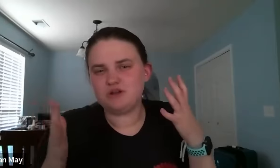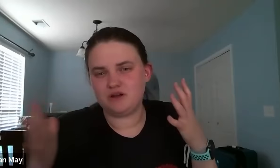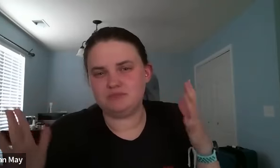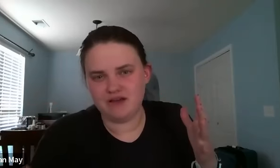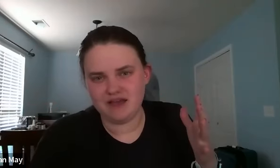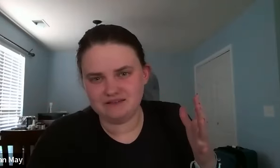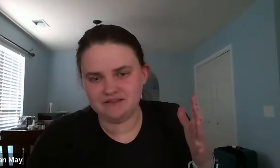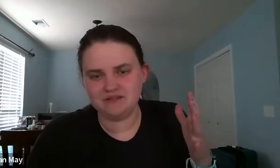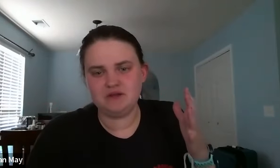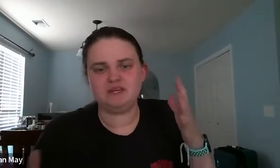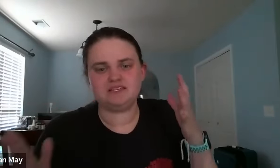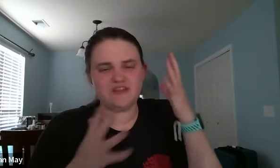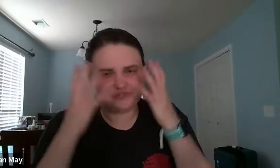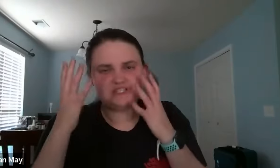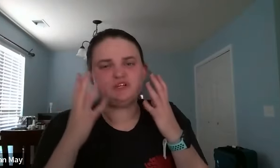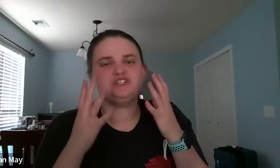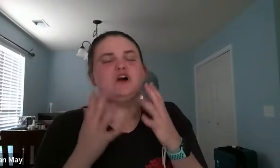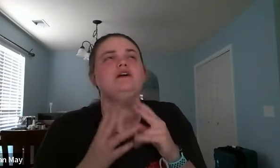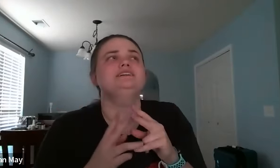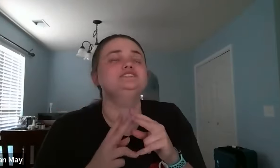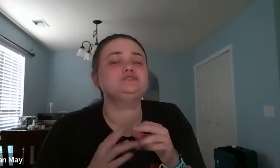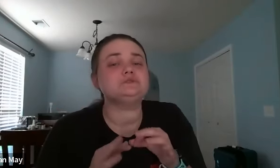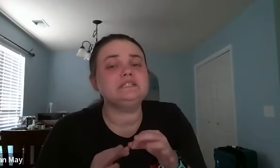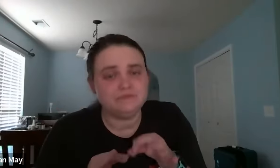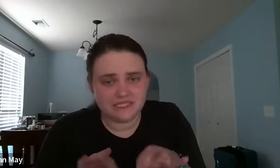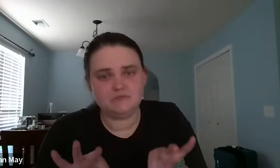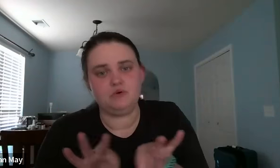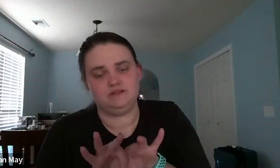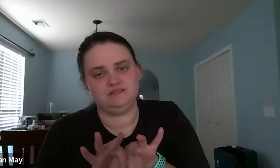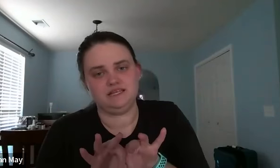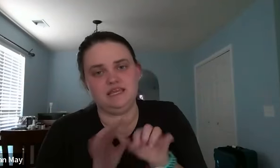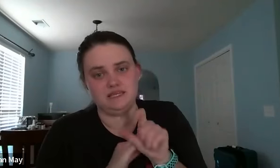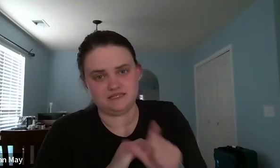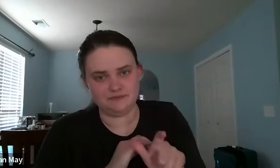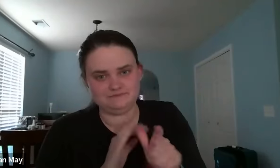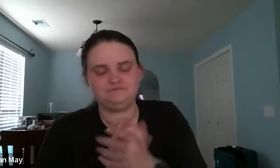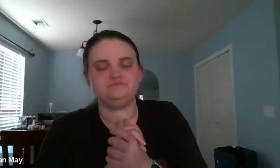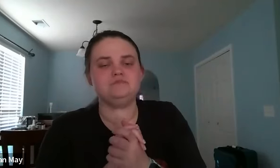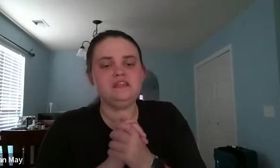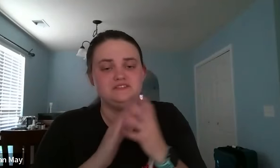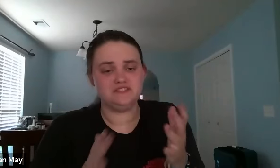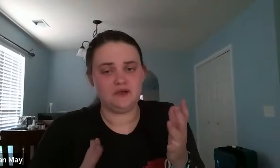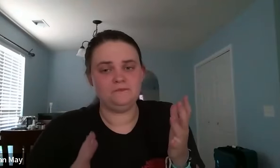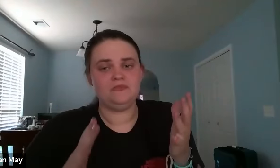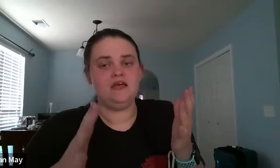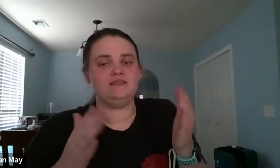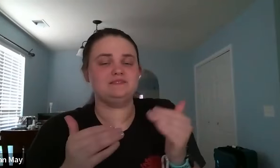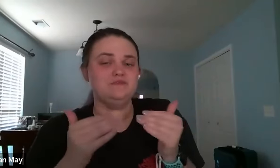on a play, because facial expressions are extremely important in ASL. So let's move on to